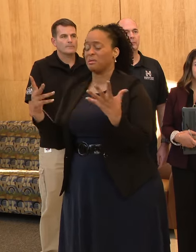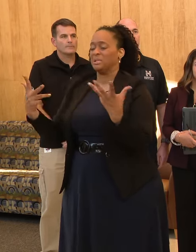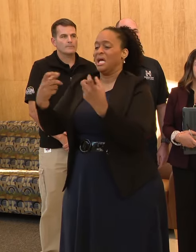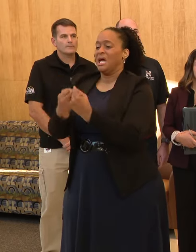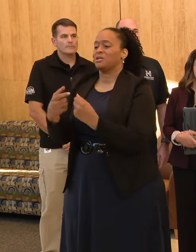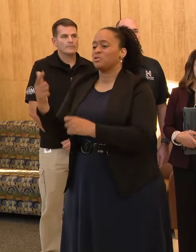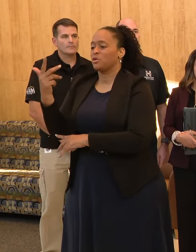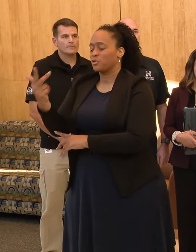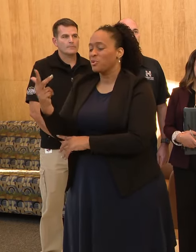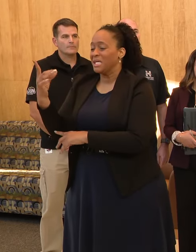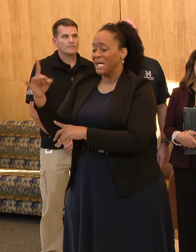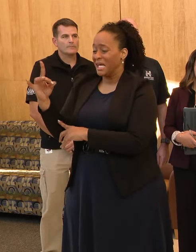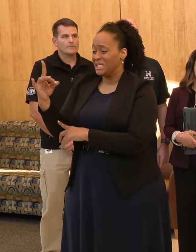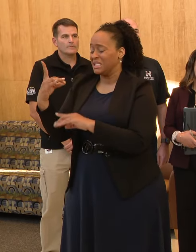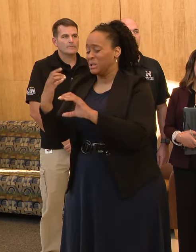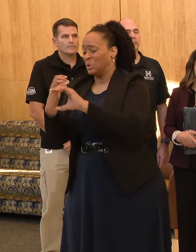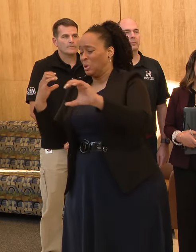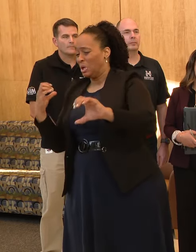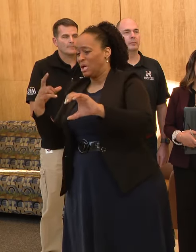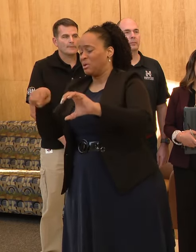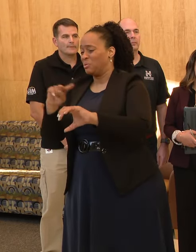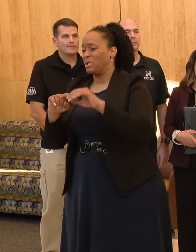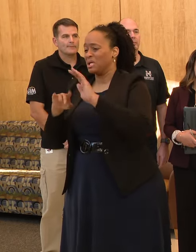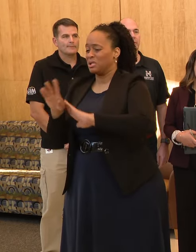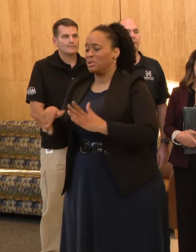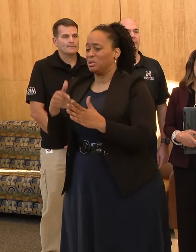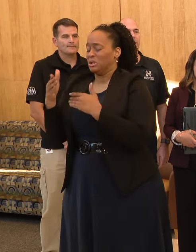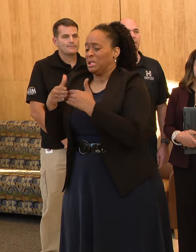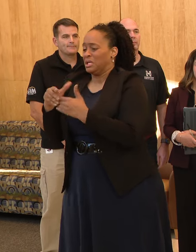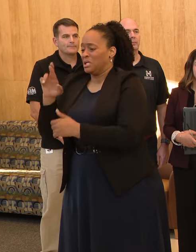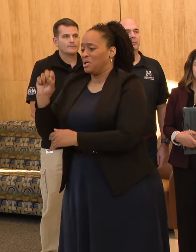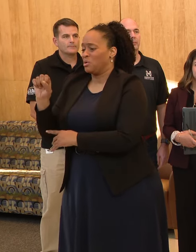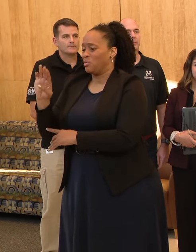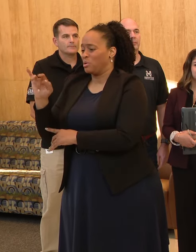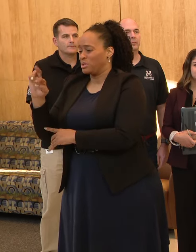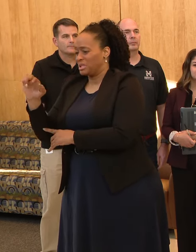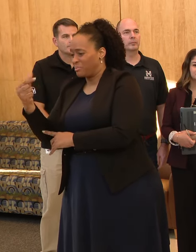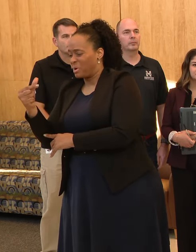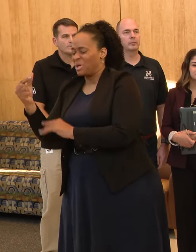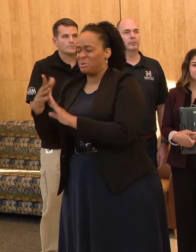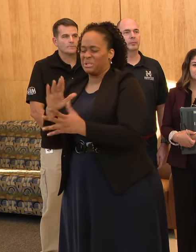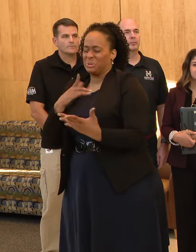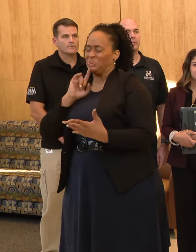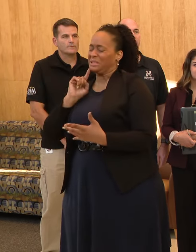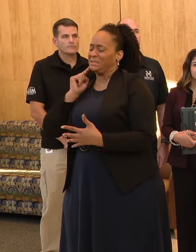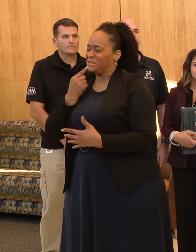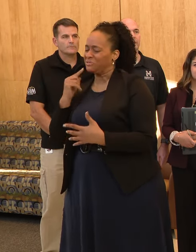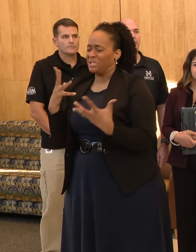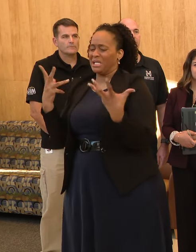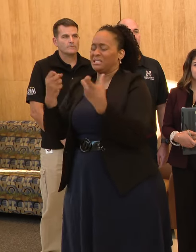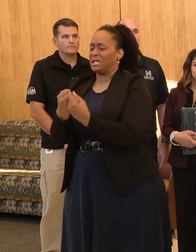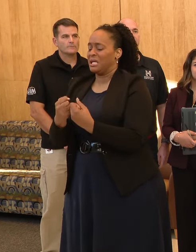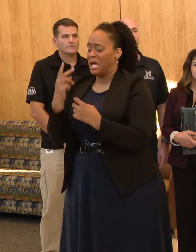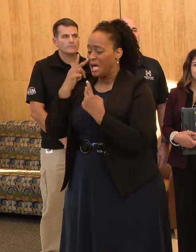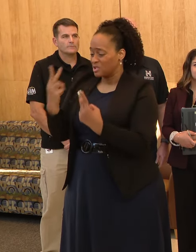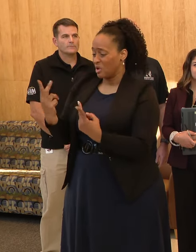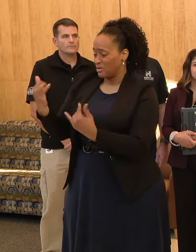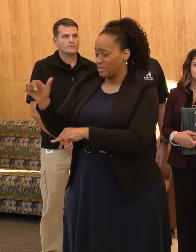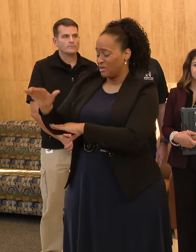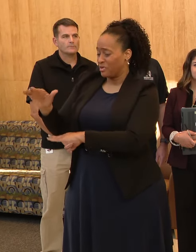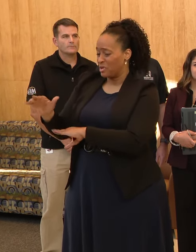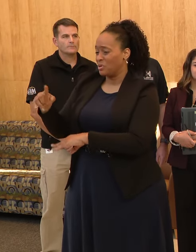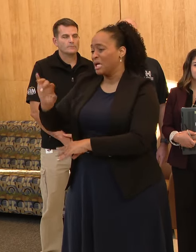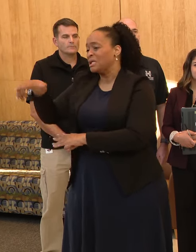near Rosenberg. They were trying to meet deadlines. They had bad accidents. I saw this afternoon a